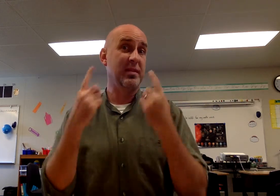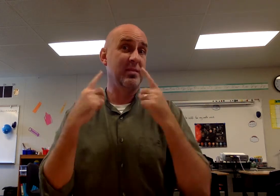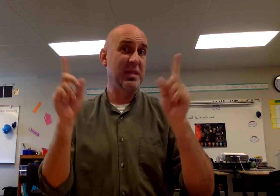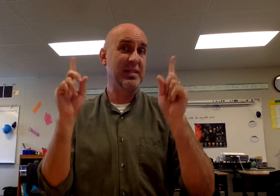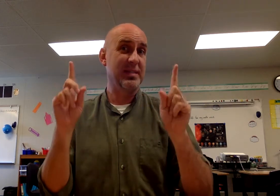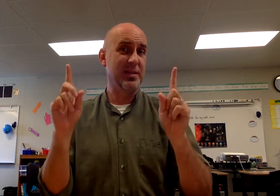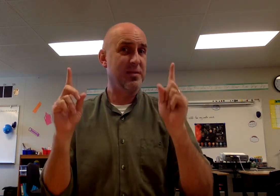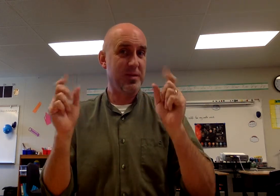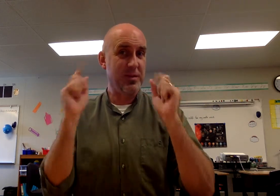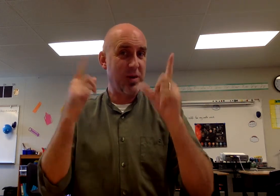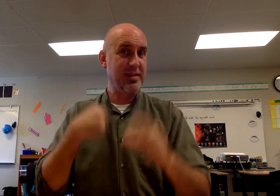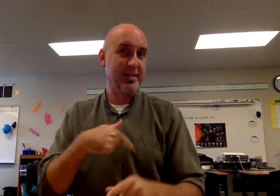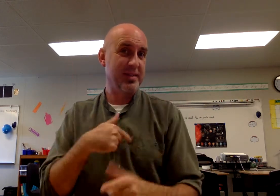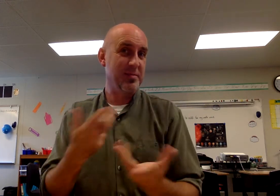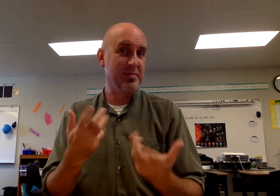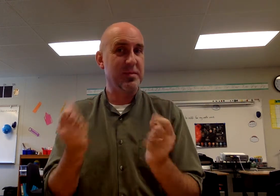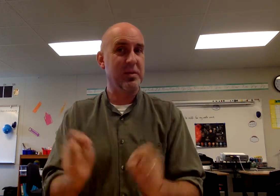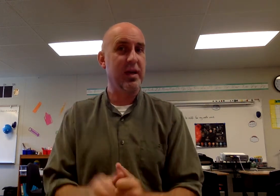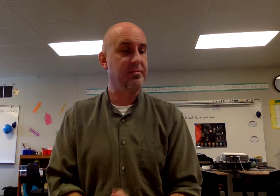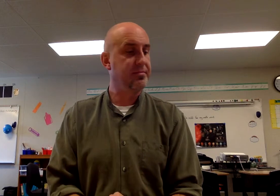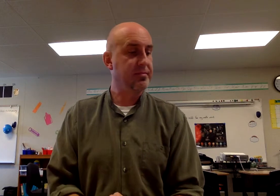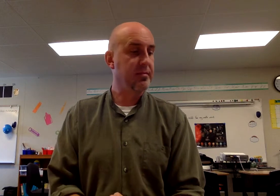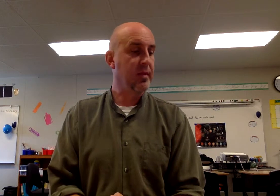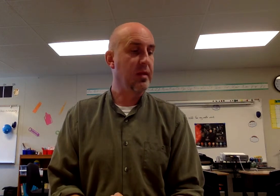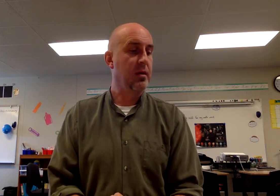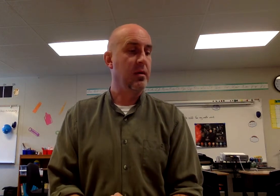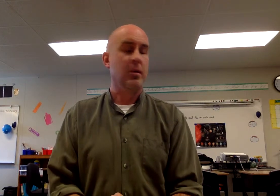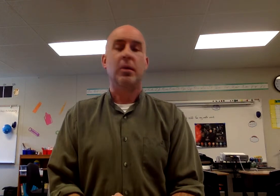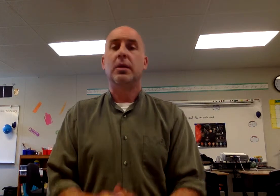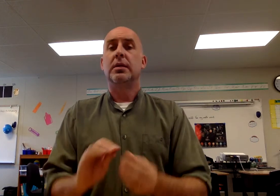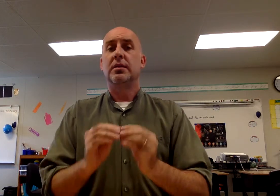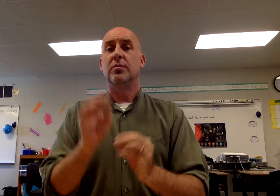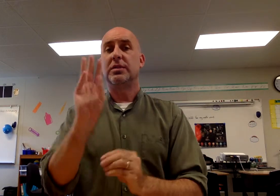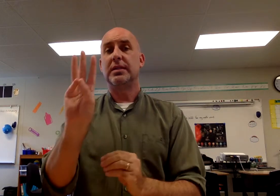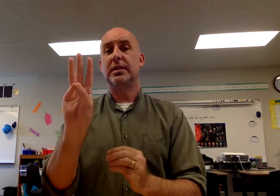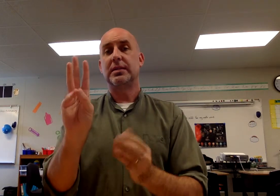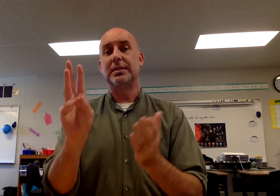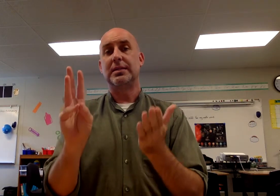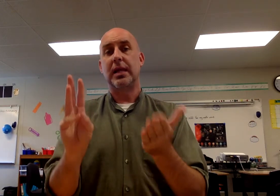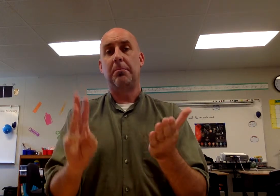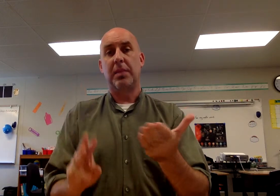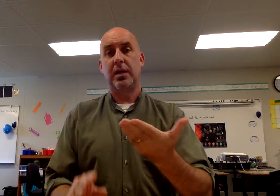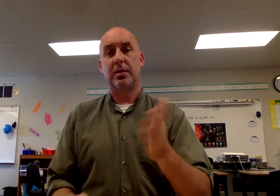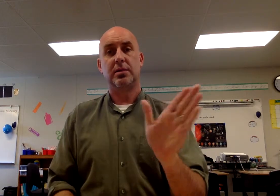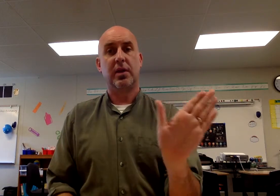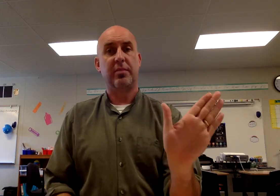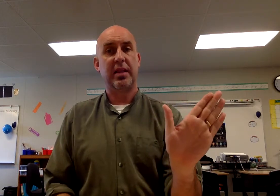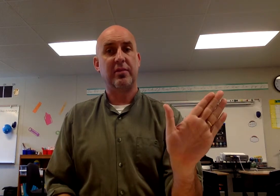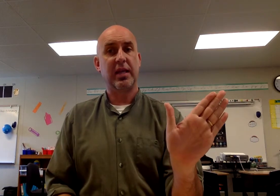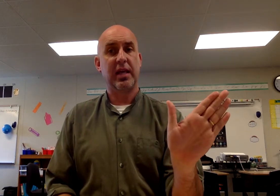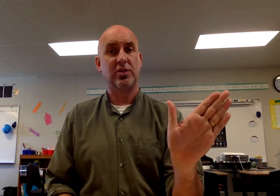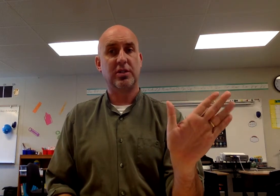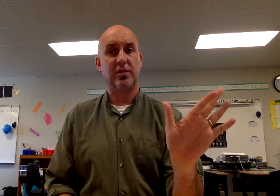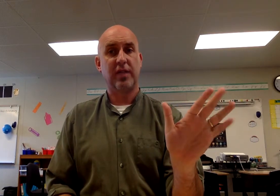be successful and surprise us. We'll try. Number 6 is sum. So I have my left hand, just a flat